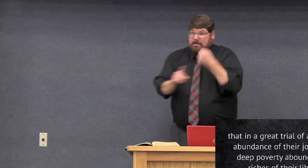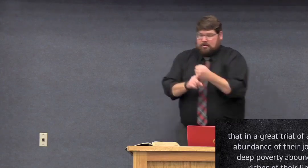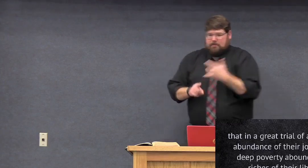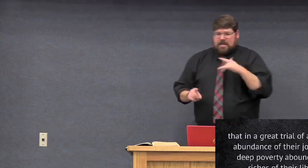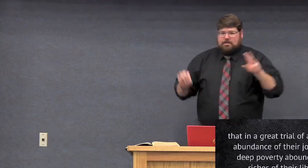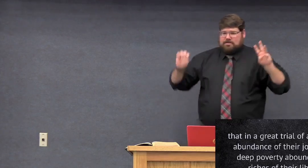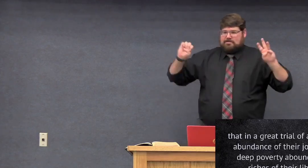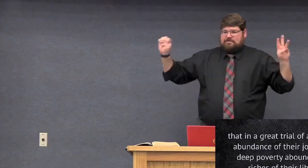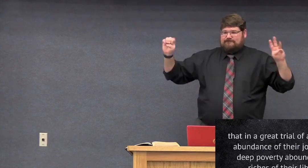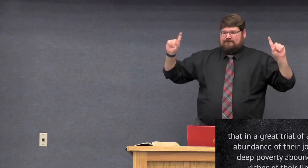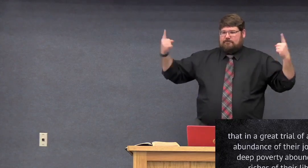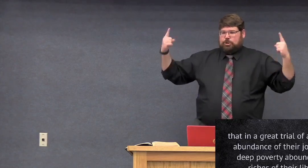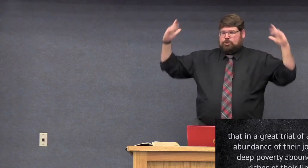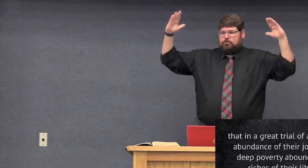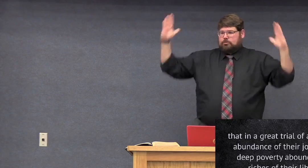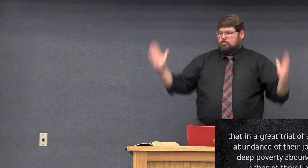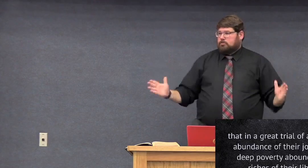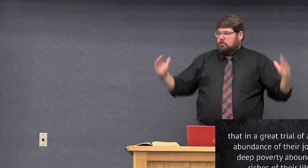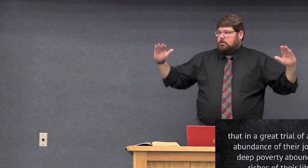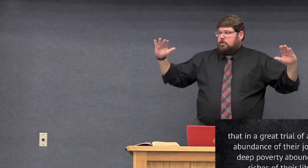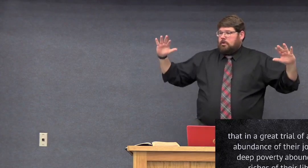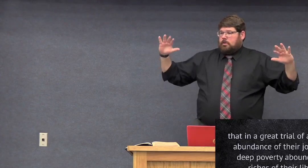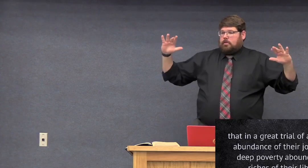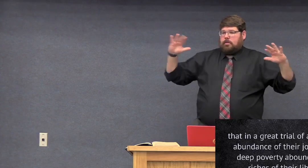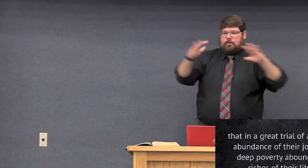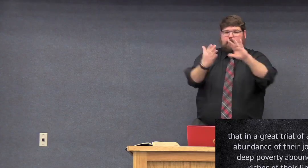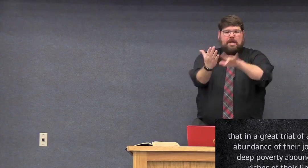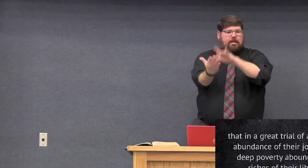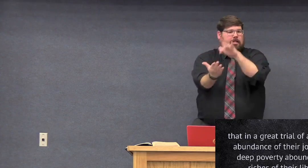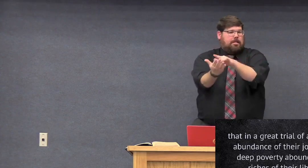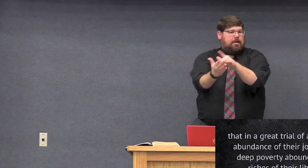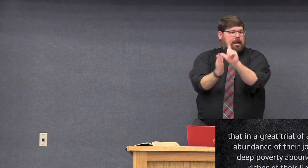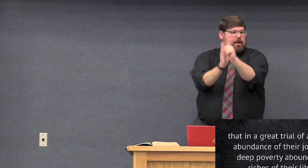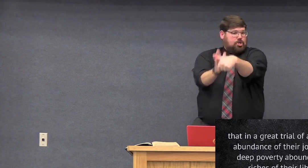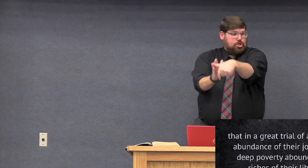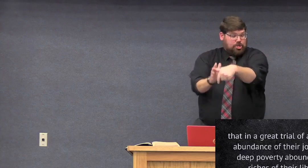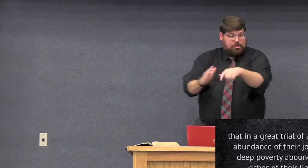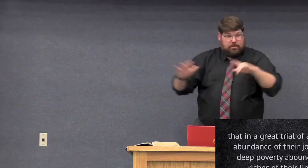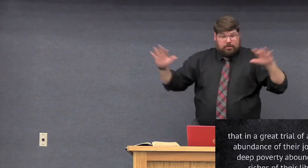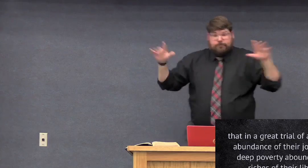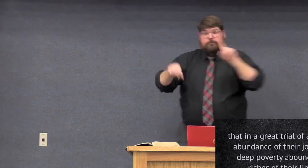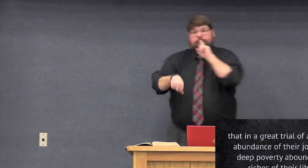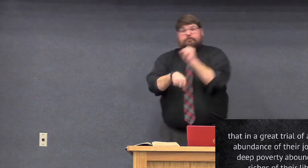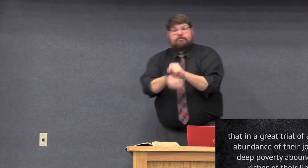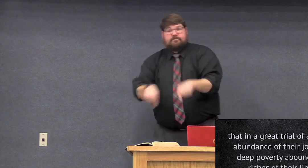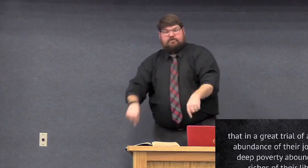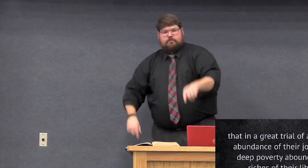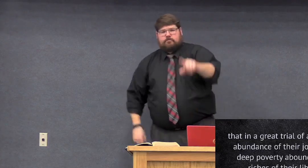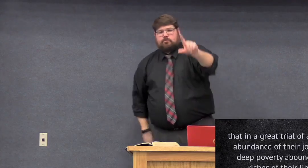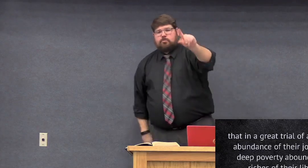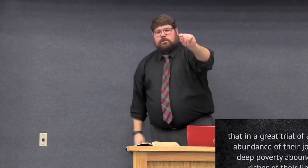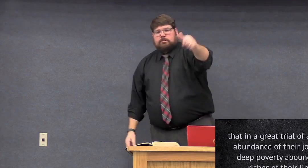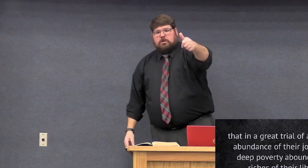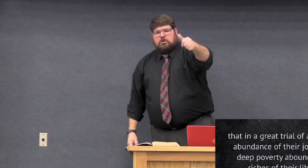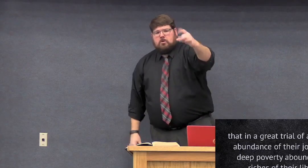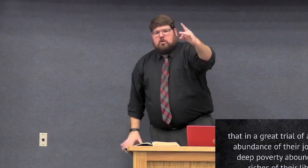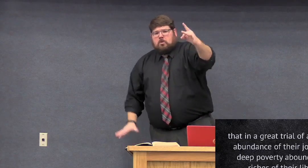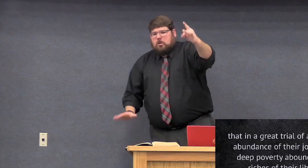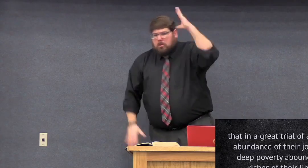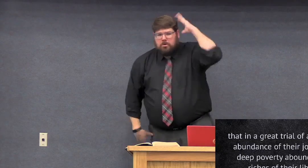that. You know, the economy cycles usually hit the East and the West coasts first, and then it